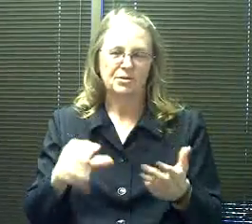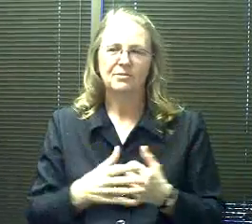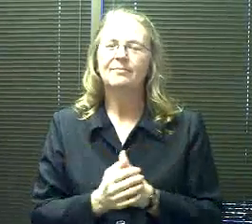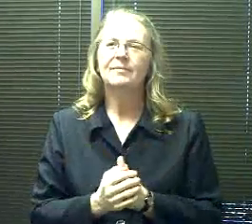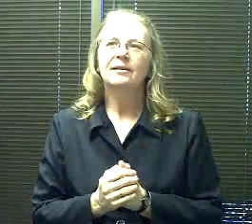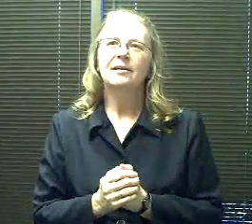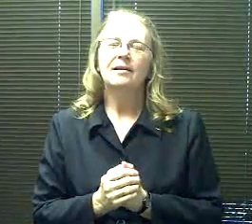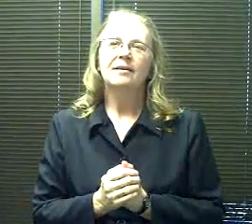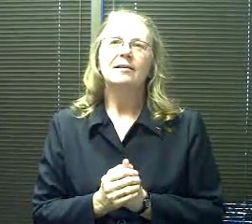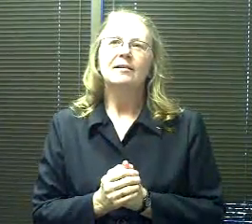student.